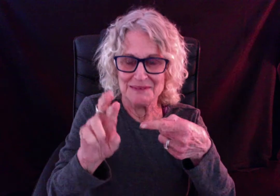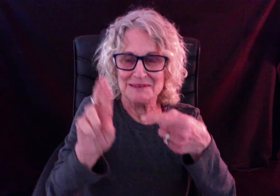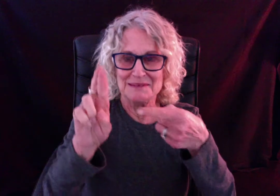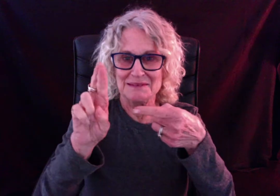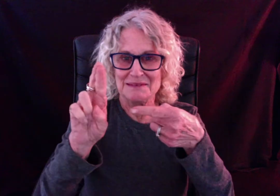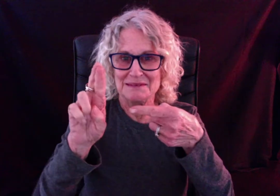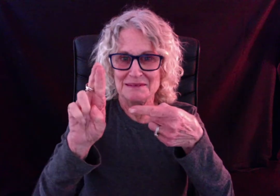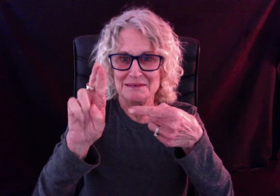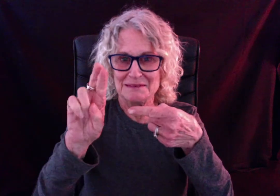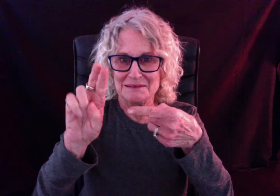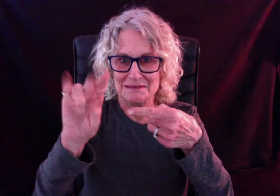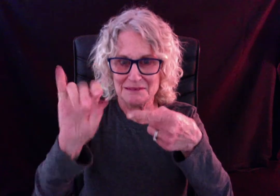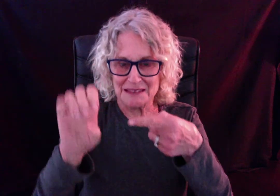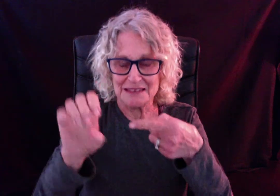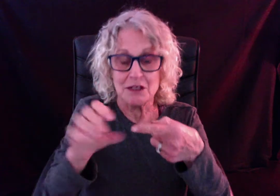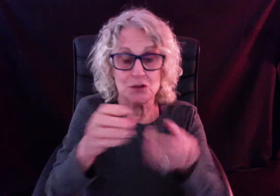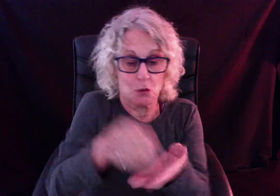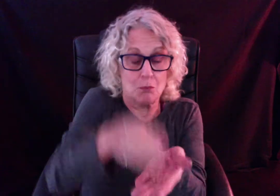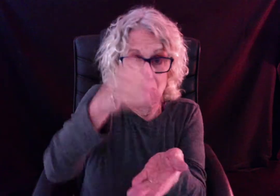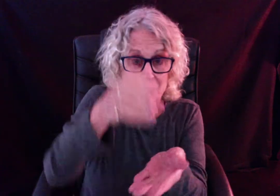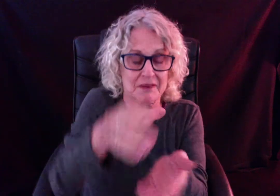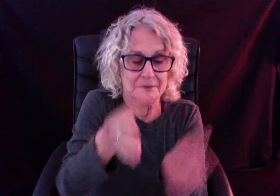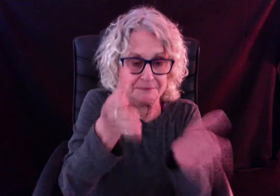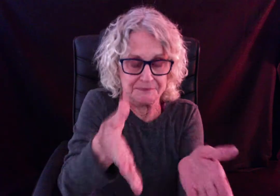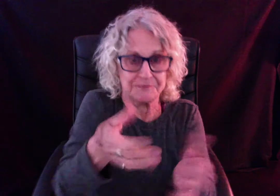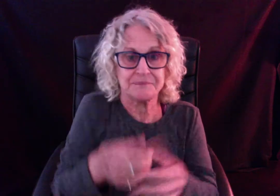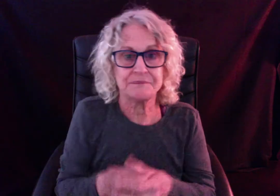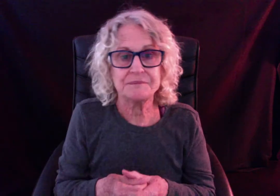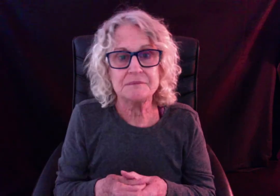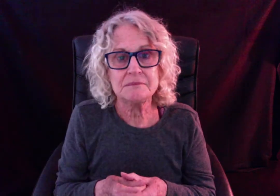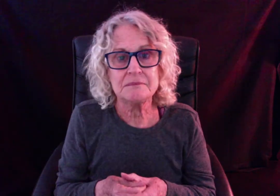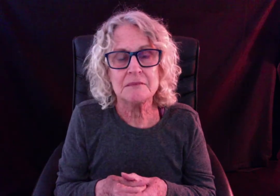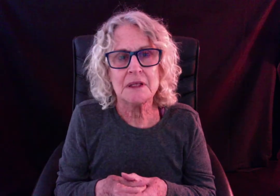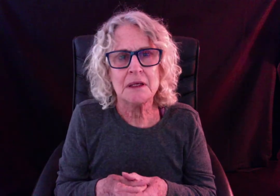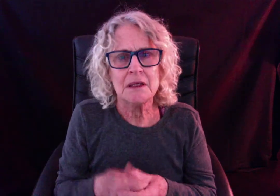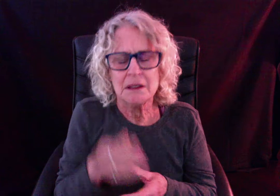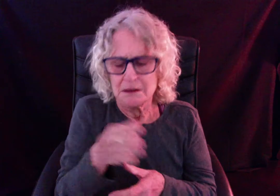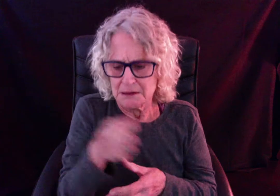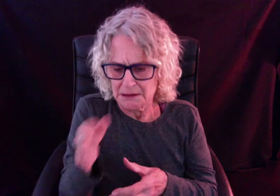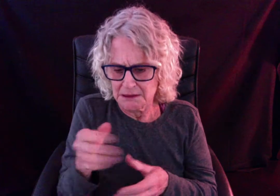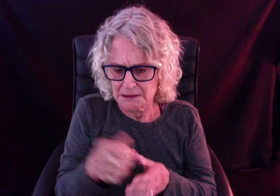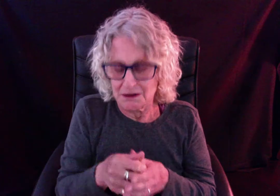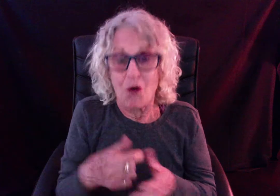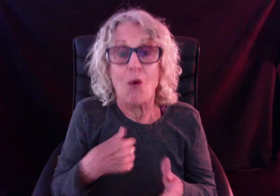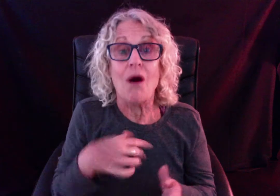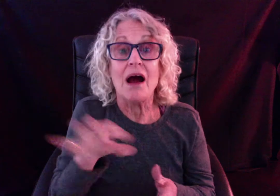Okay, so I've got a bottle of that. Then next, I chose the